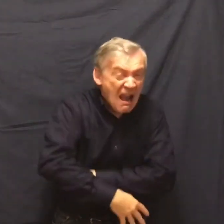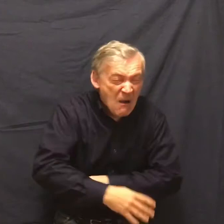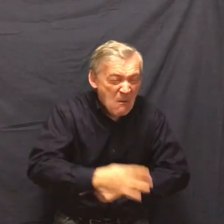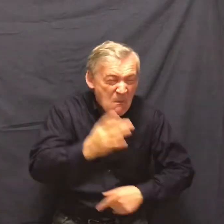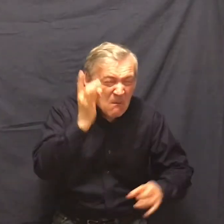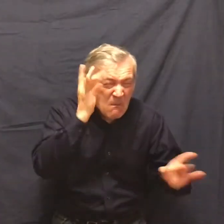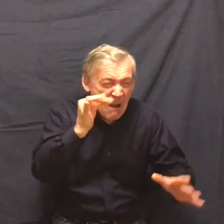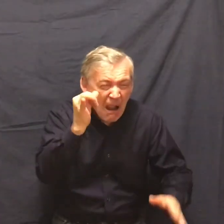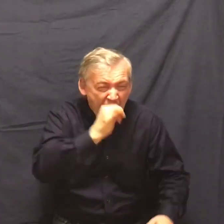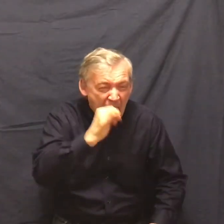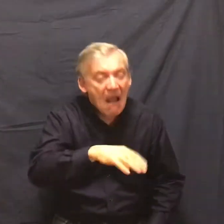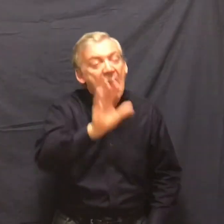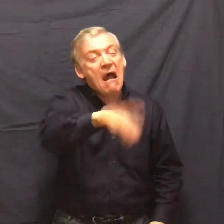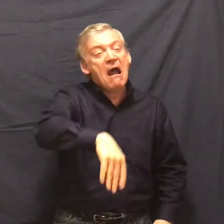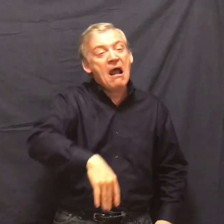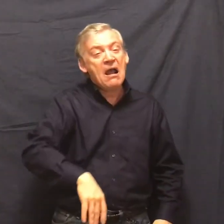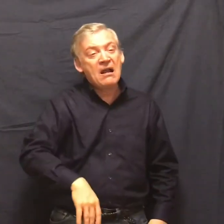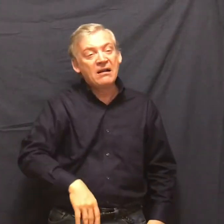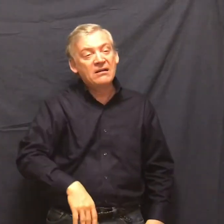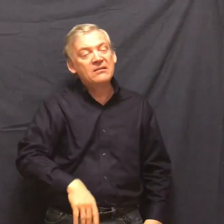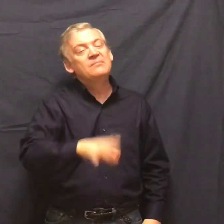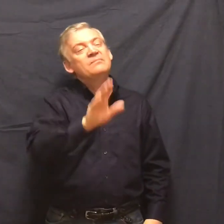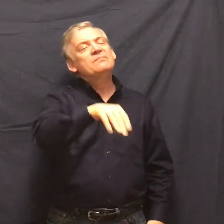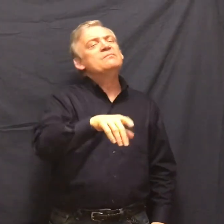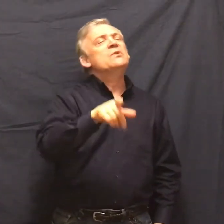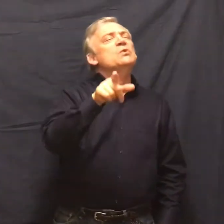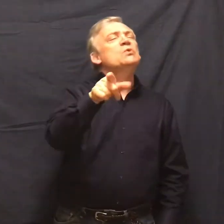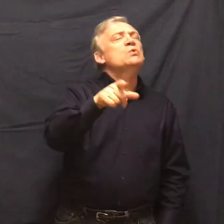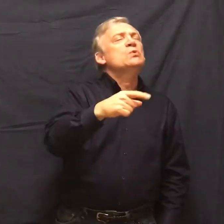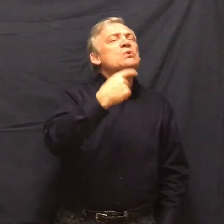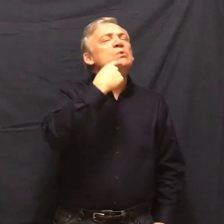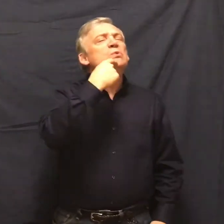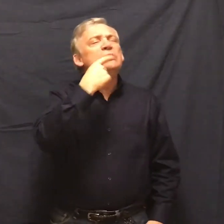Why don't you get Candy to shoot his old dog and give him one of the pups to raise up?